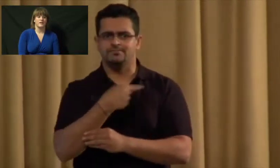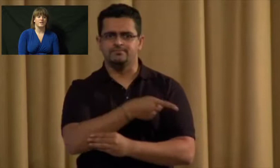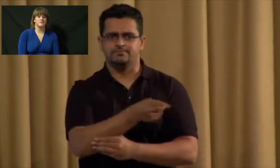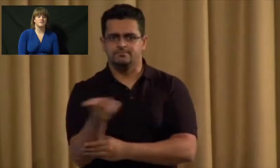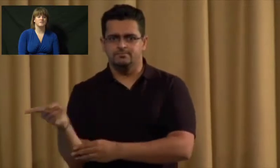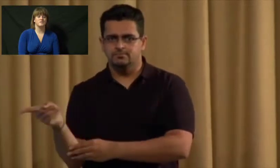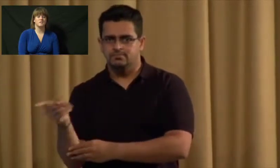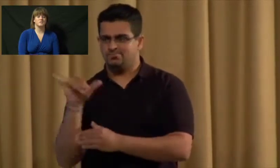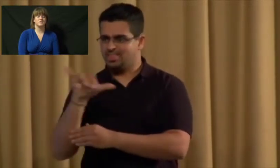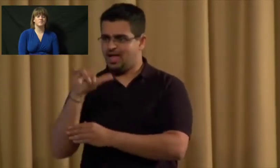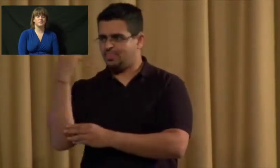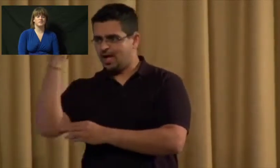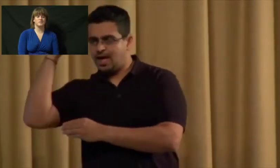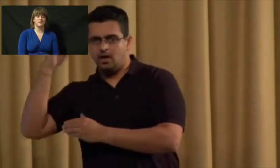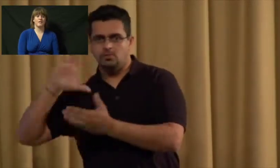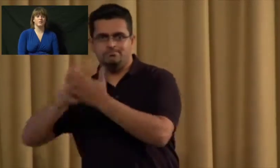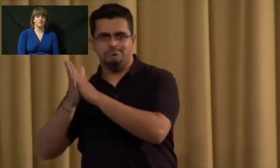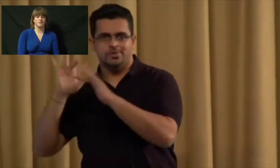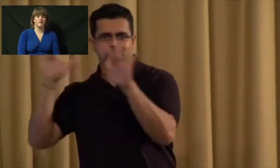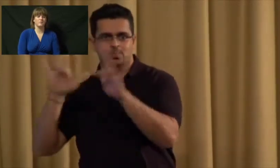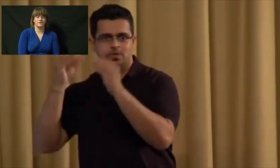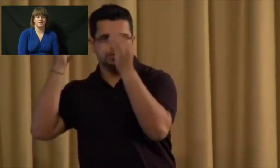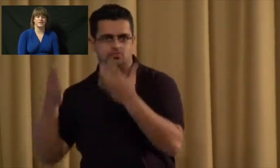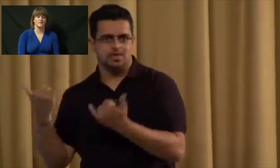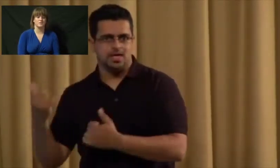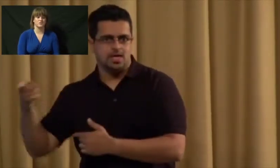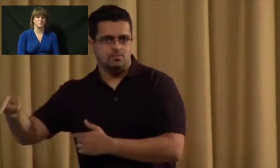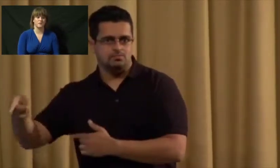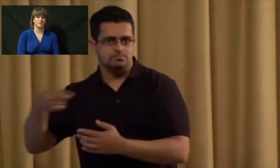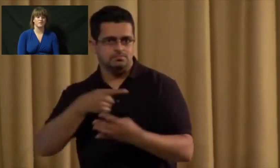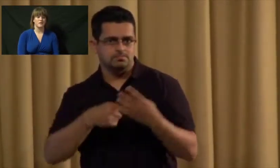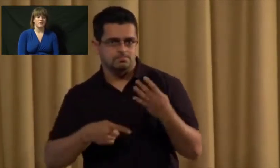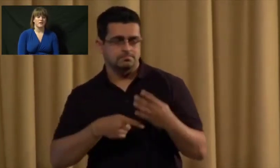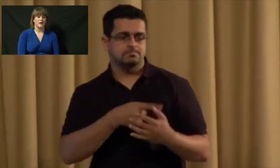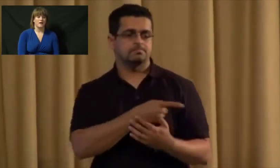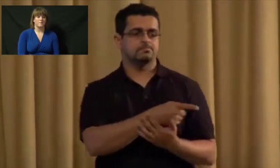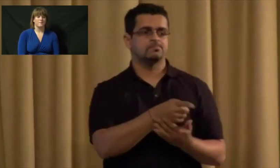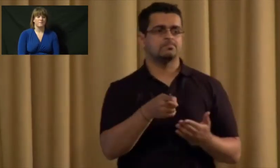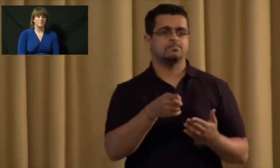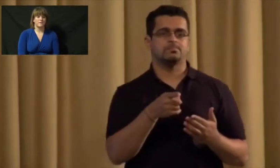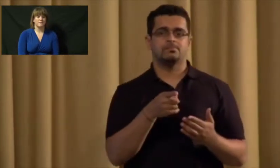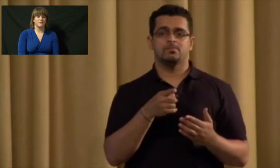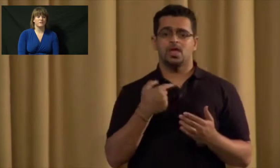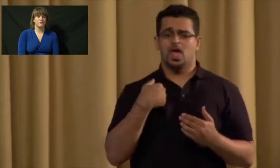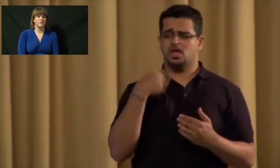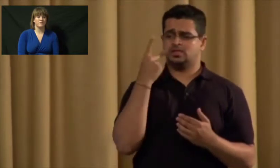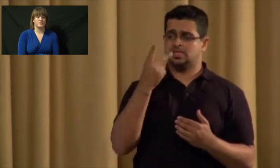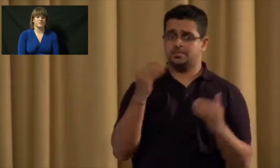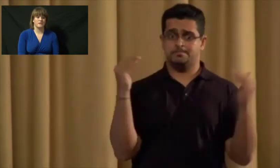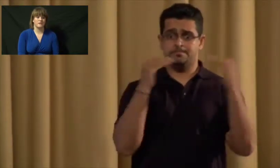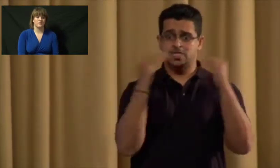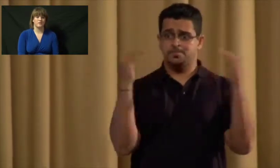Each person has a special experience. Every person has a special experience. You become a computer person